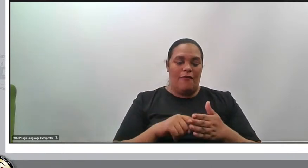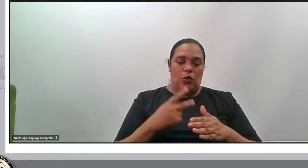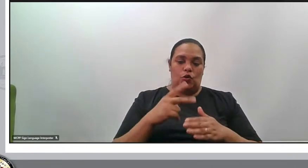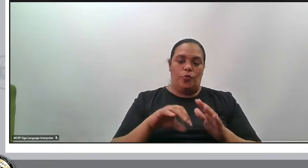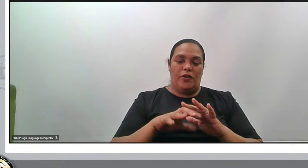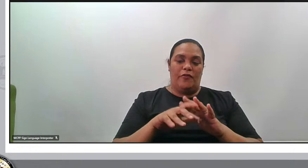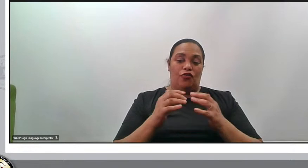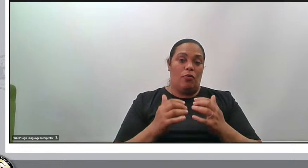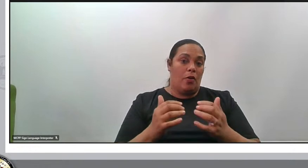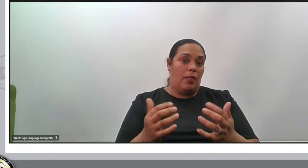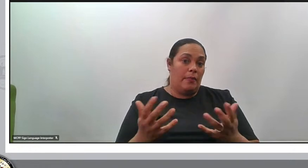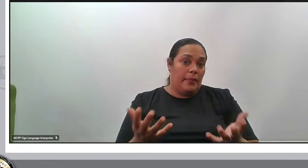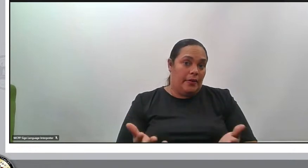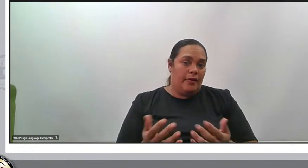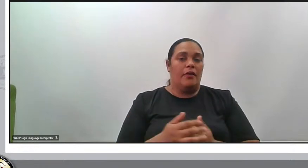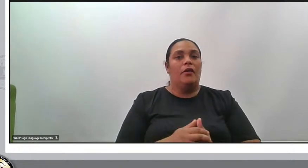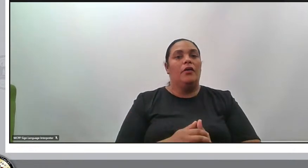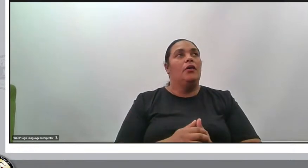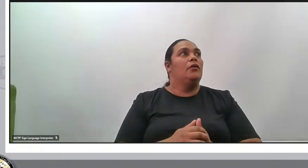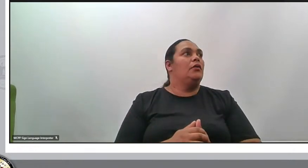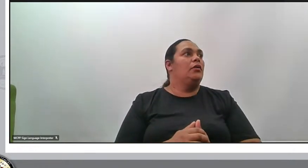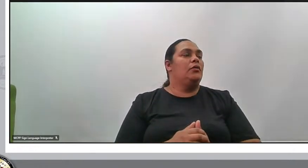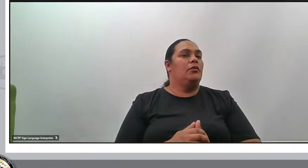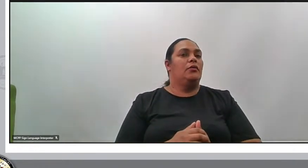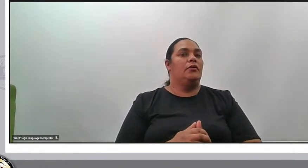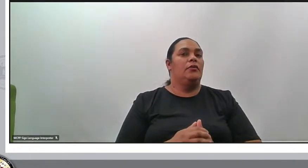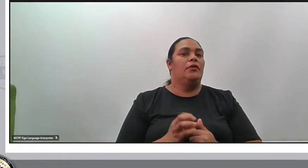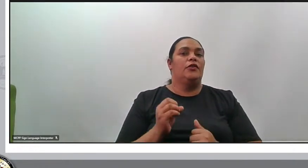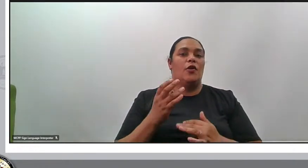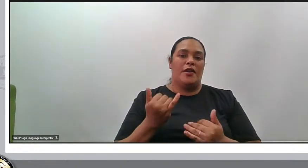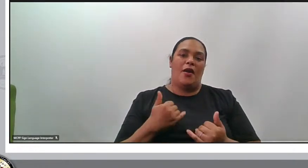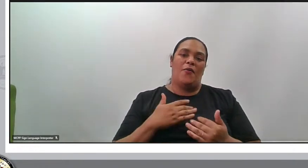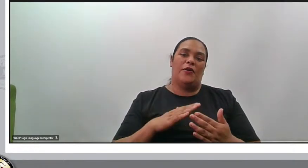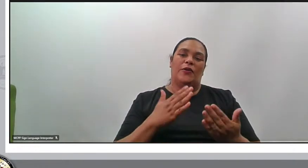Provincial Parliament. It then leaves us to say